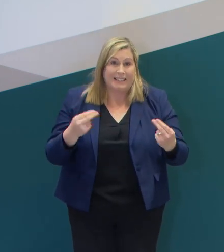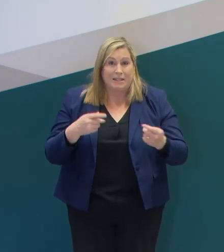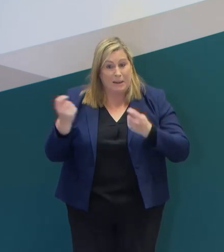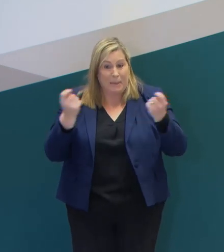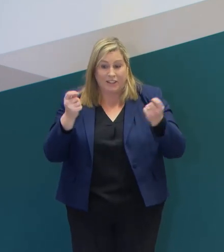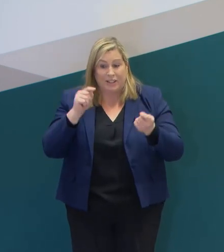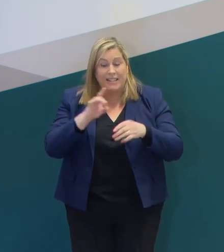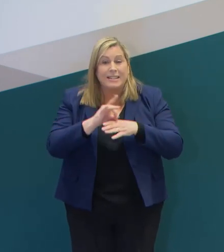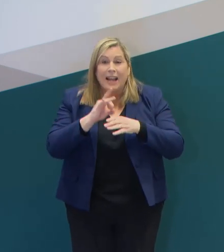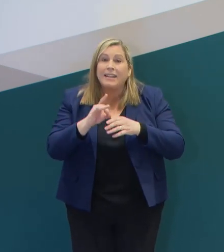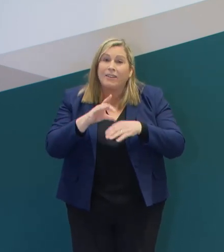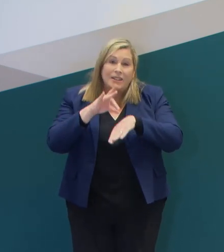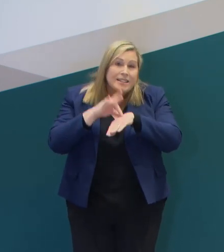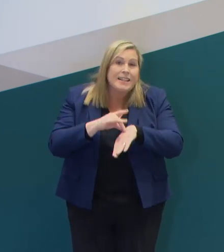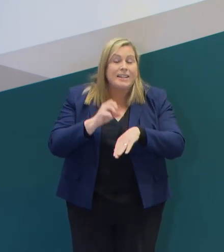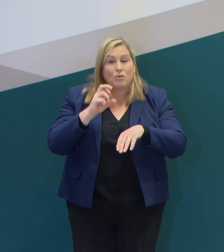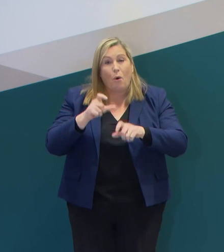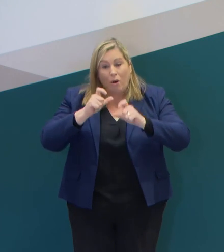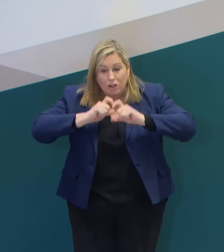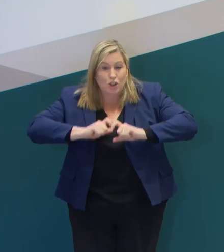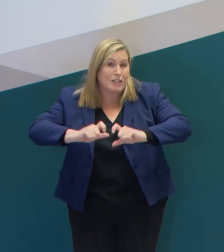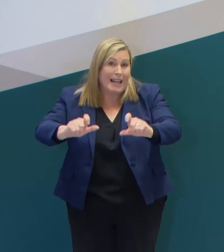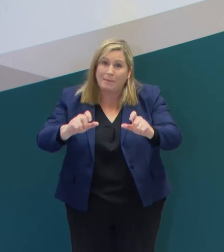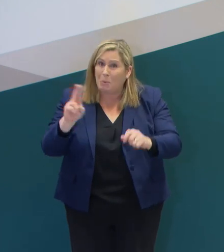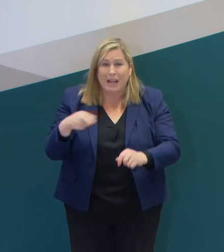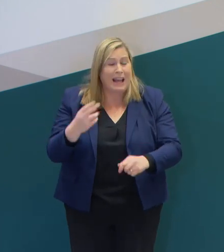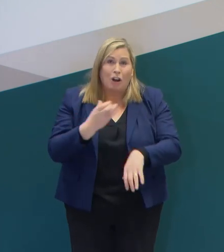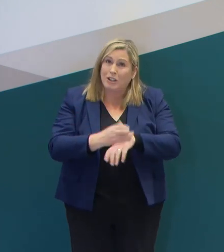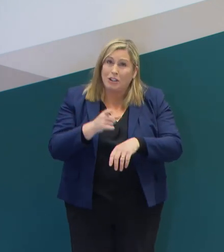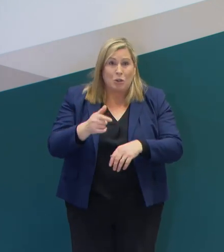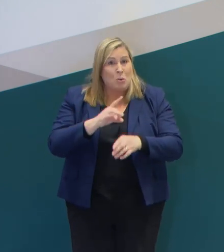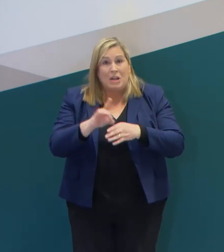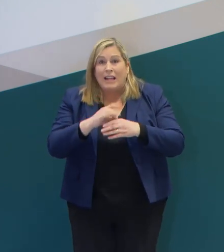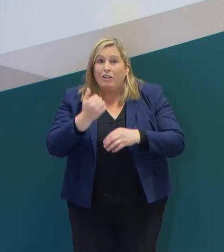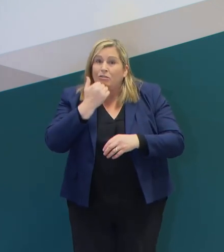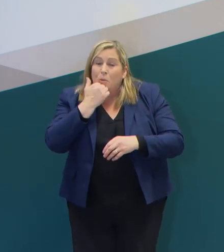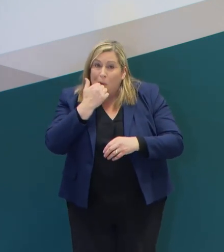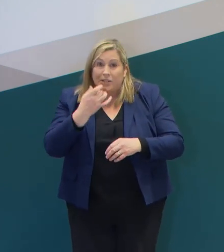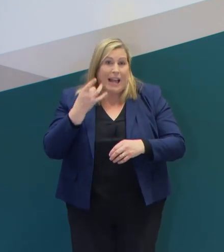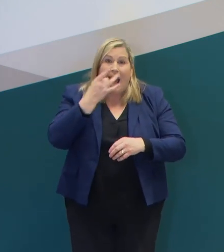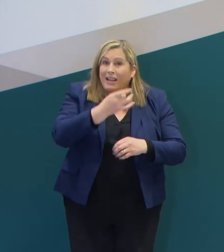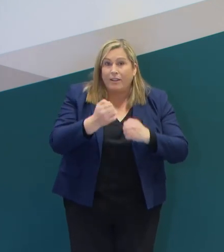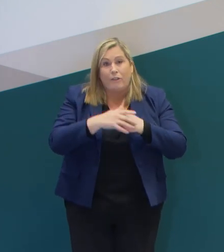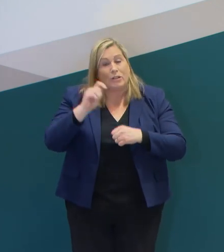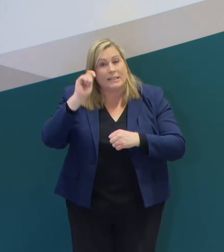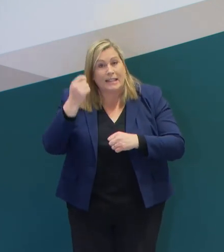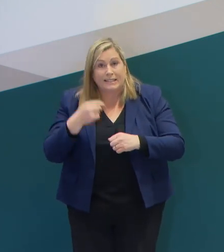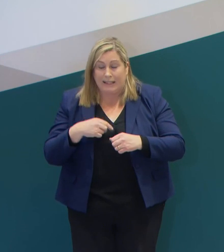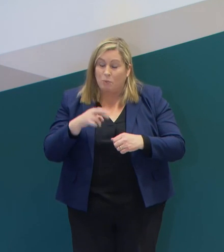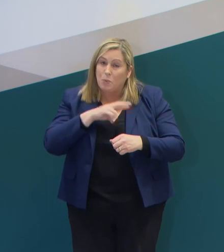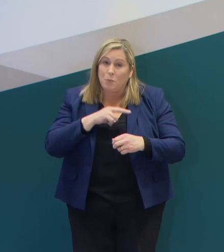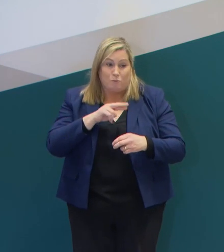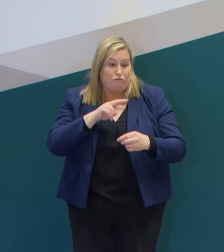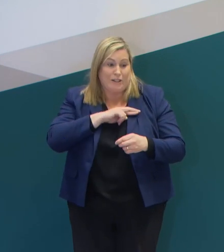of this disease or feasible or sustainable from our point of view in terms of testing. And it was right and proper that we look at that and seek